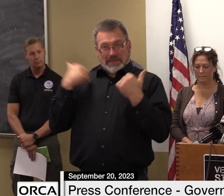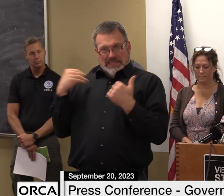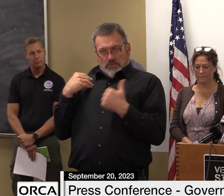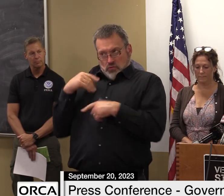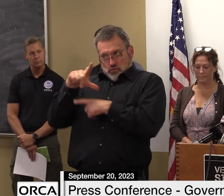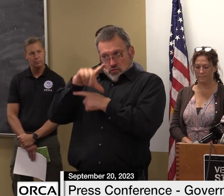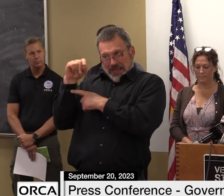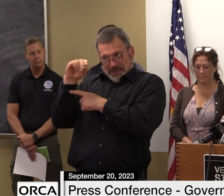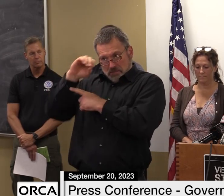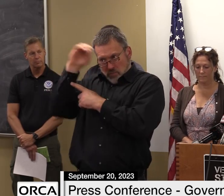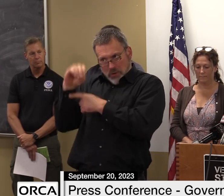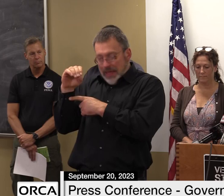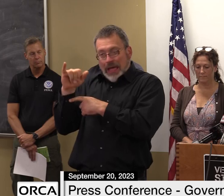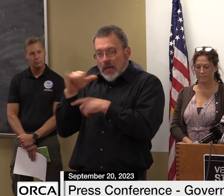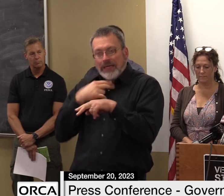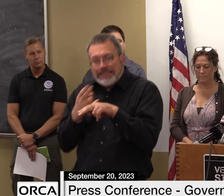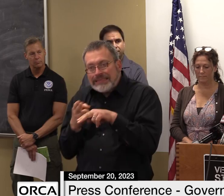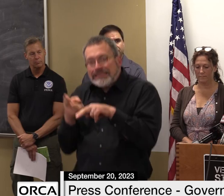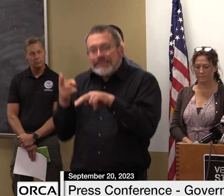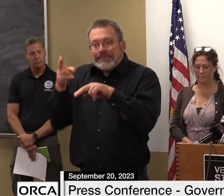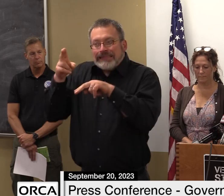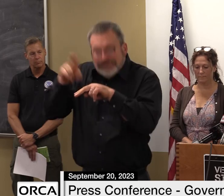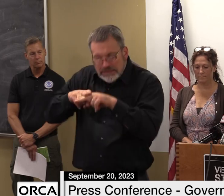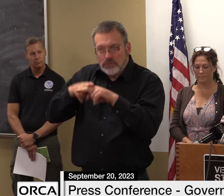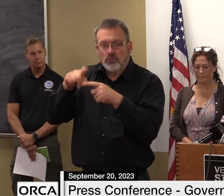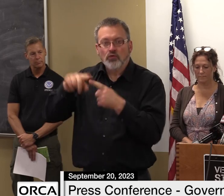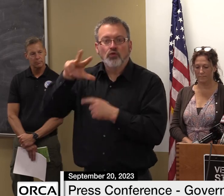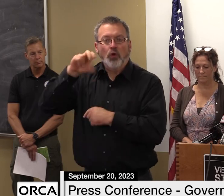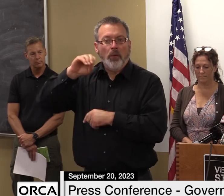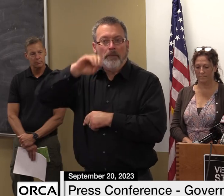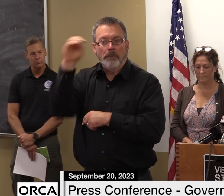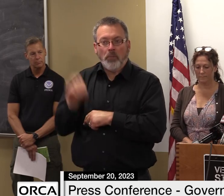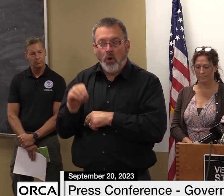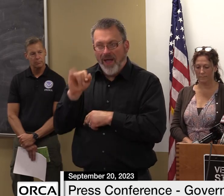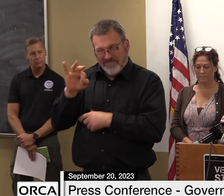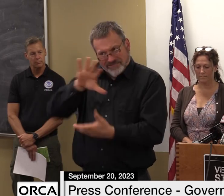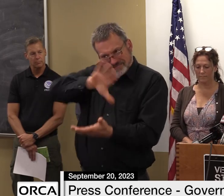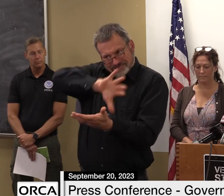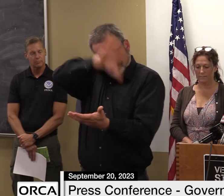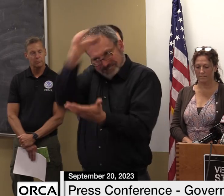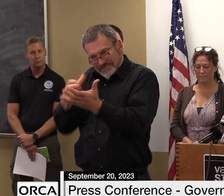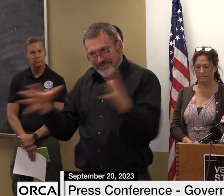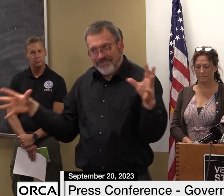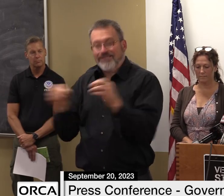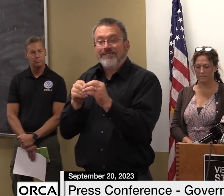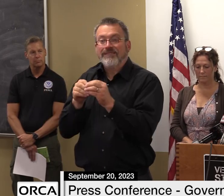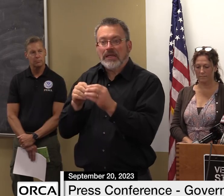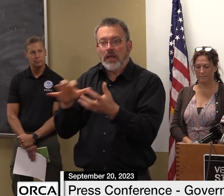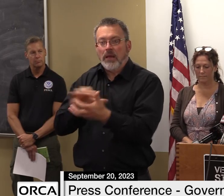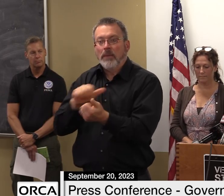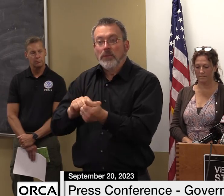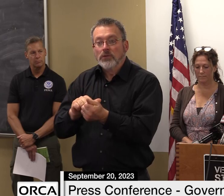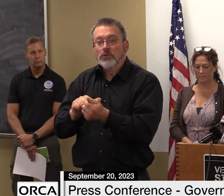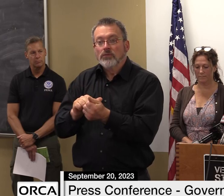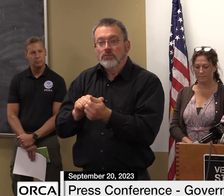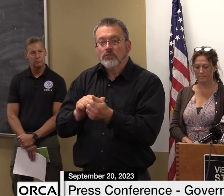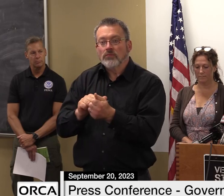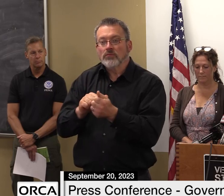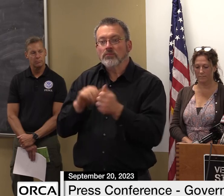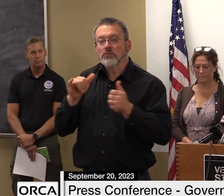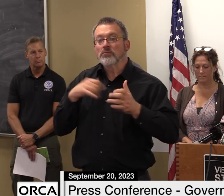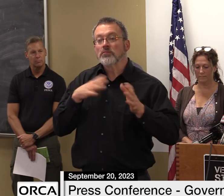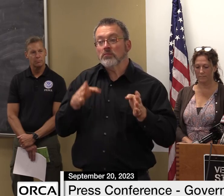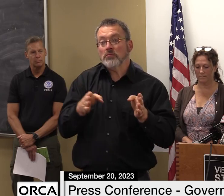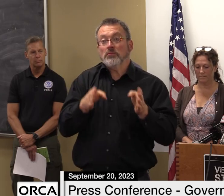net damages, and we are removing the $20,000 cap. For entities with damages over $1 million, we